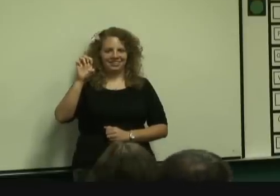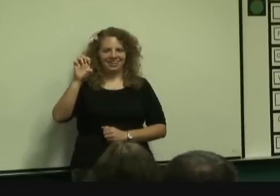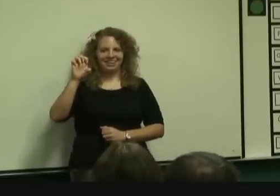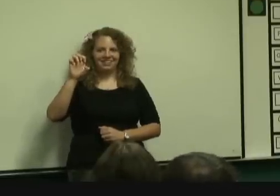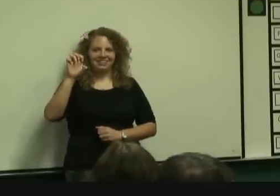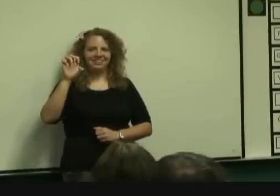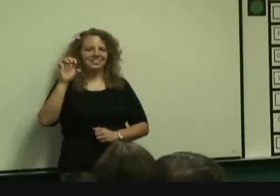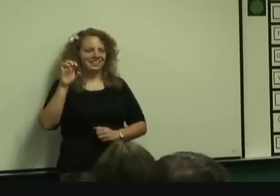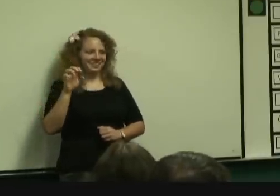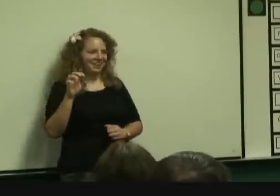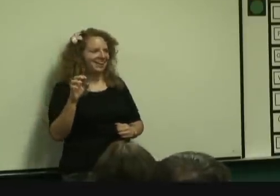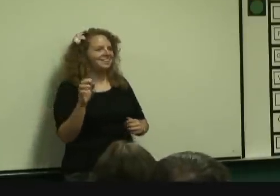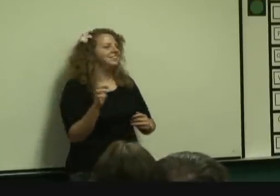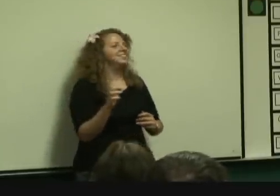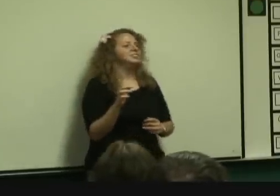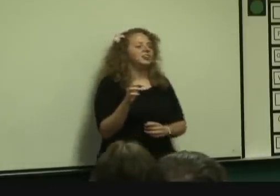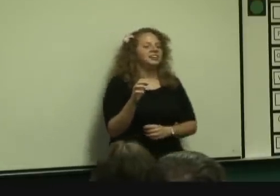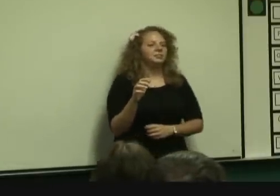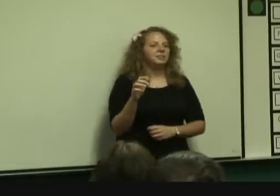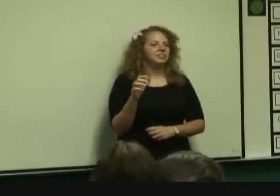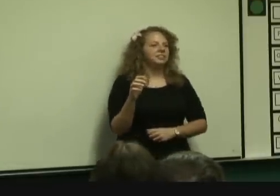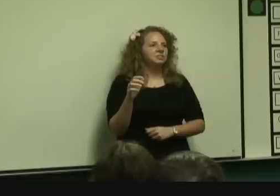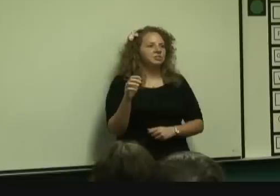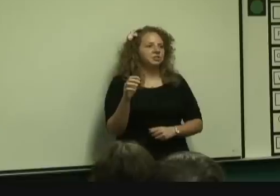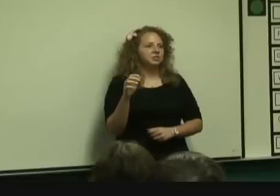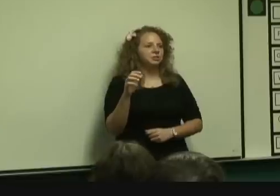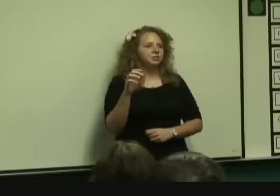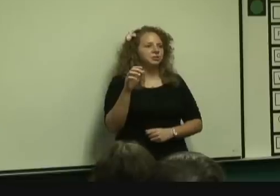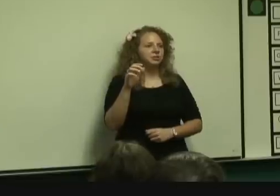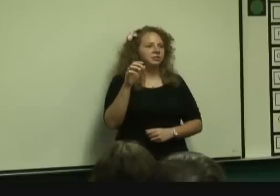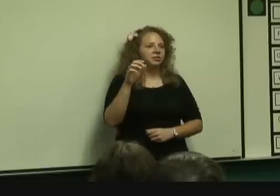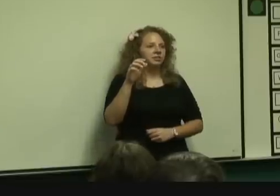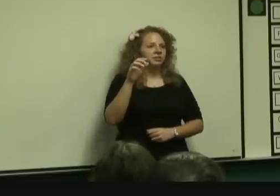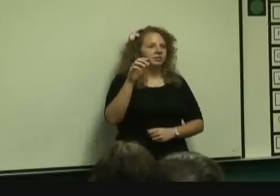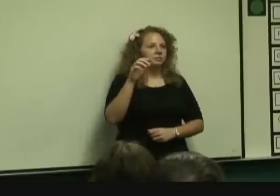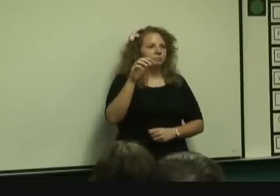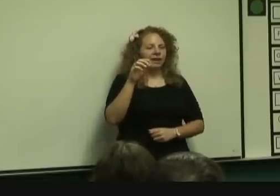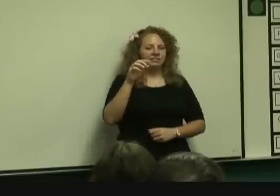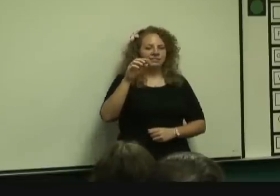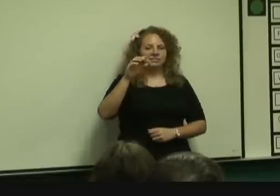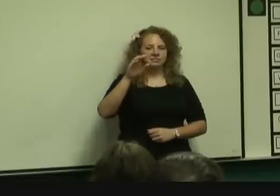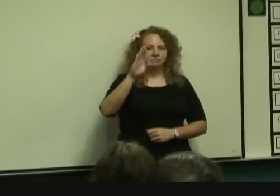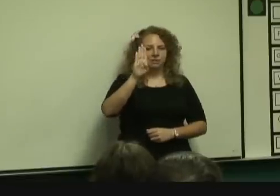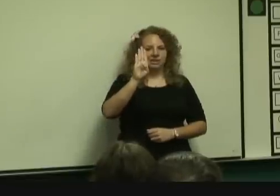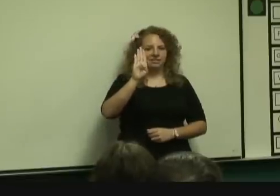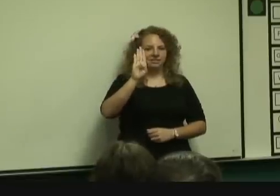Got it? Okay, let's try another one. Let's do best. B,